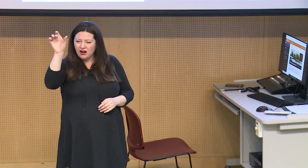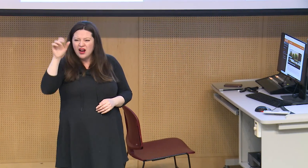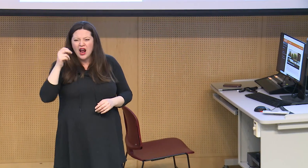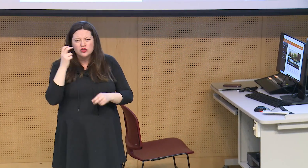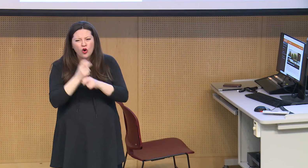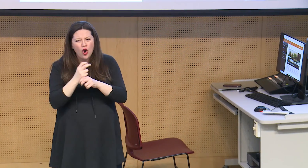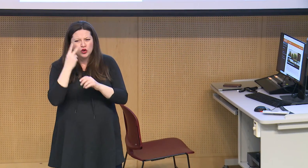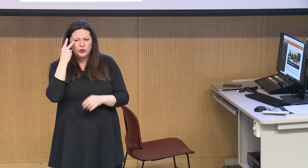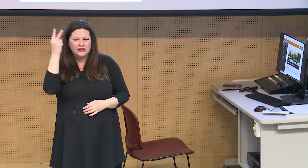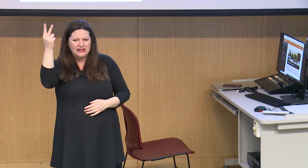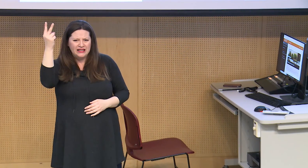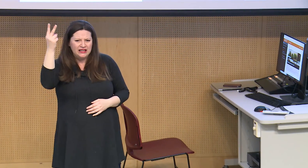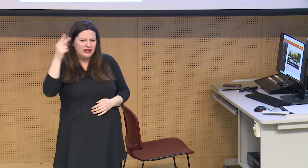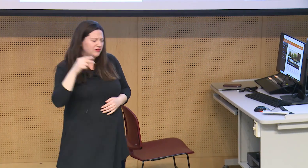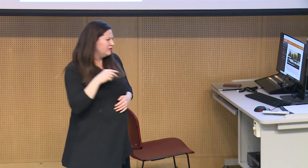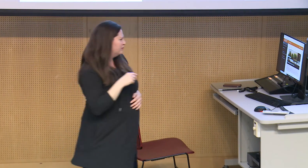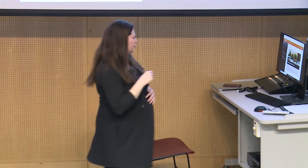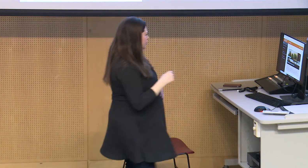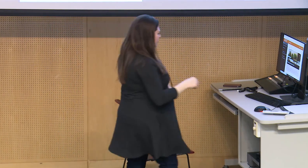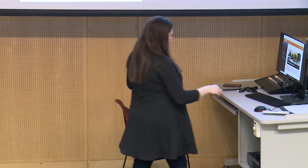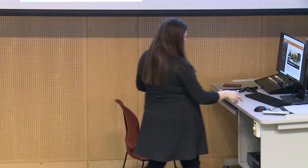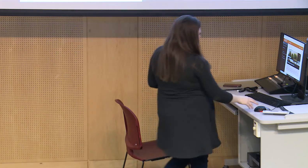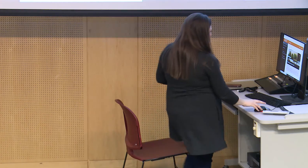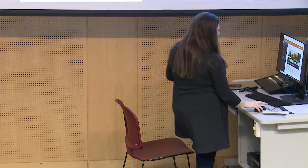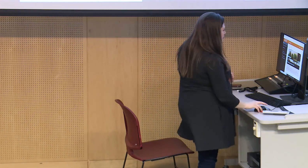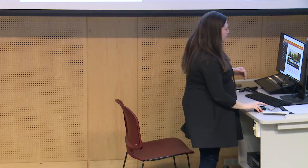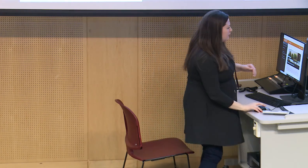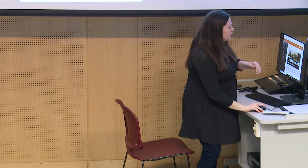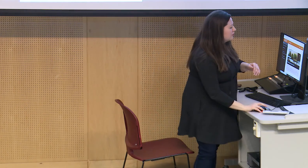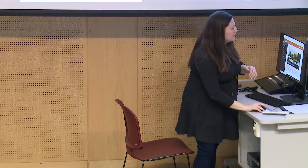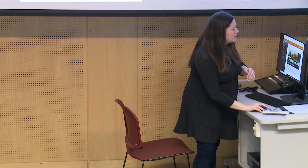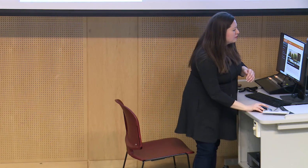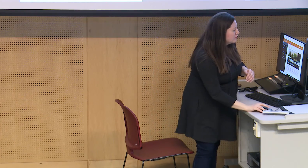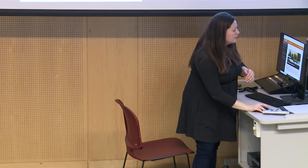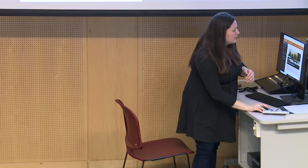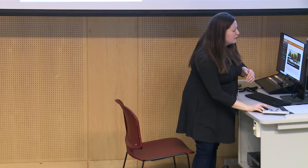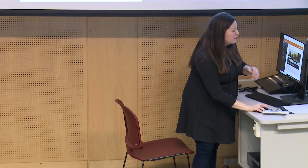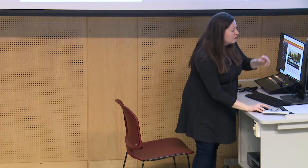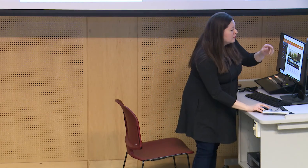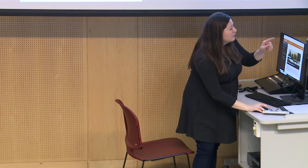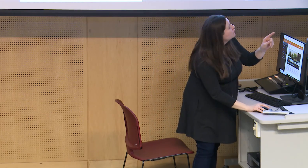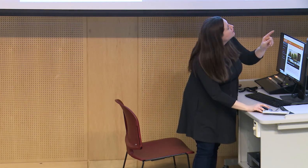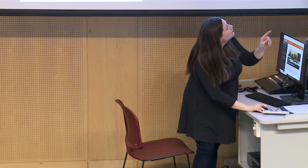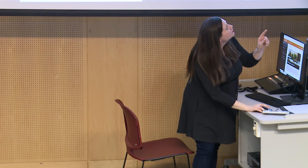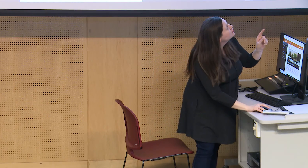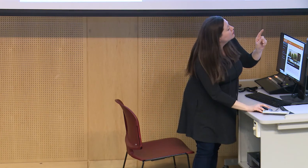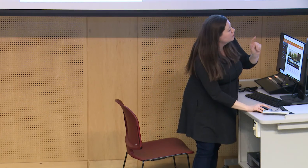Keep in mind, when you click on the drop-down menu, it's hard to see.